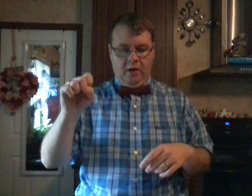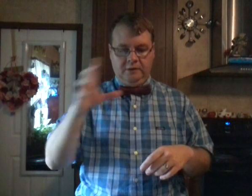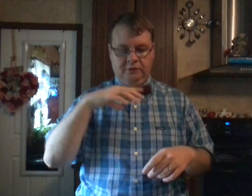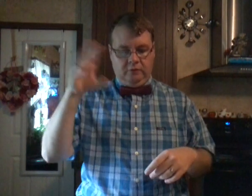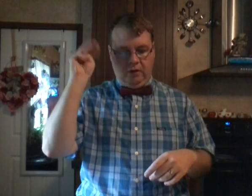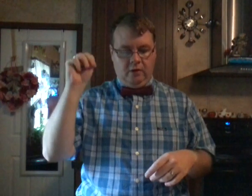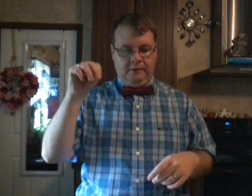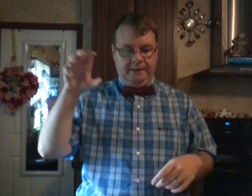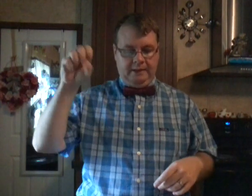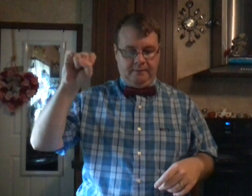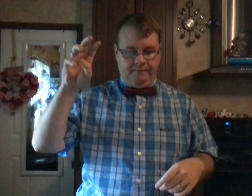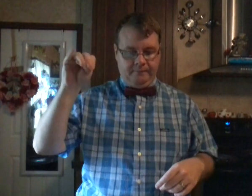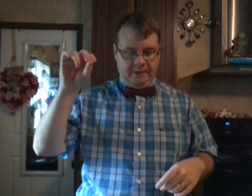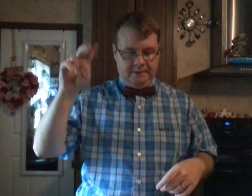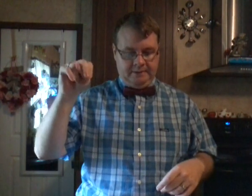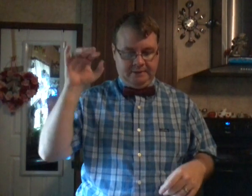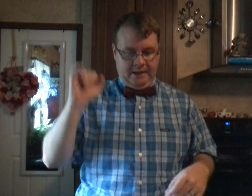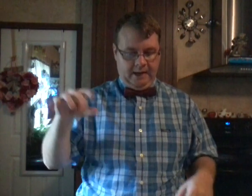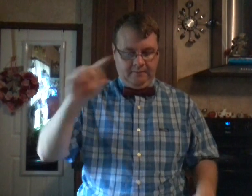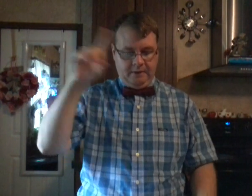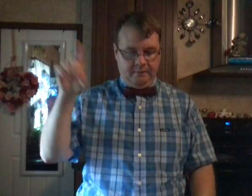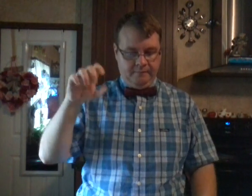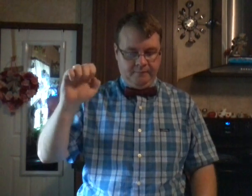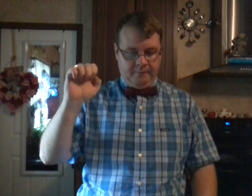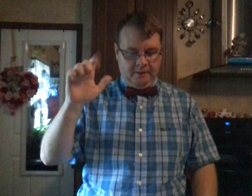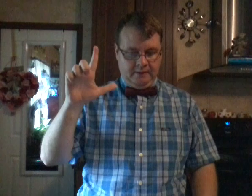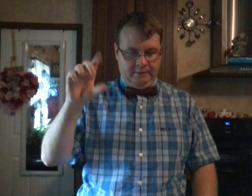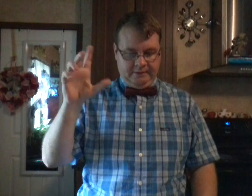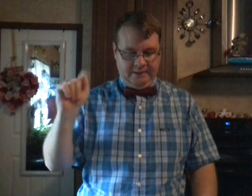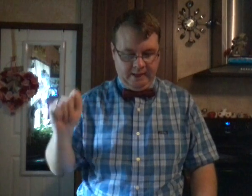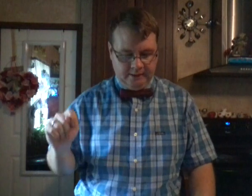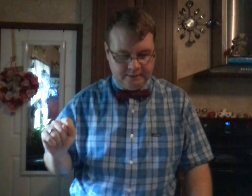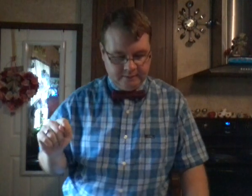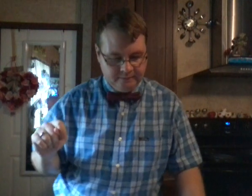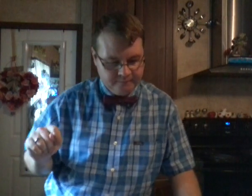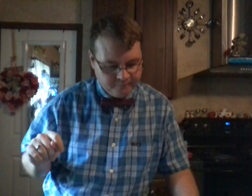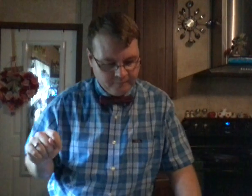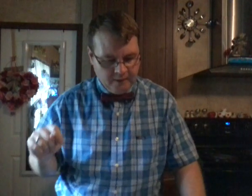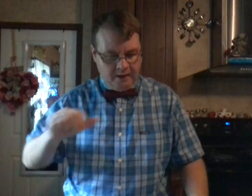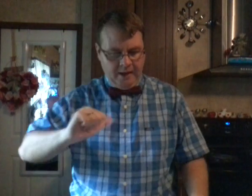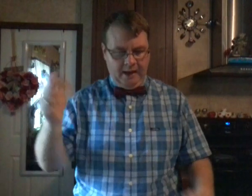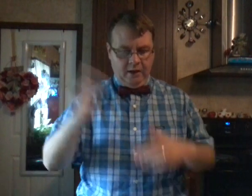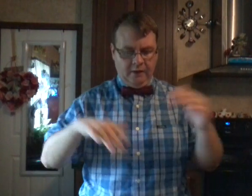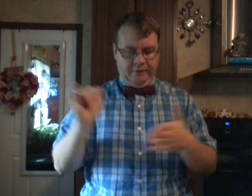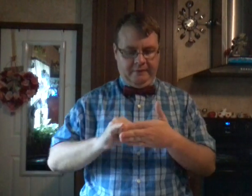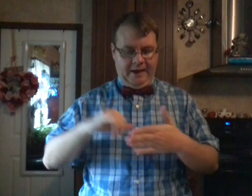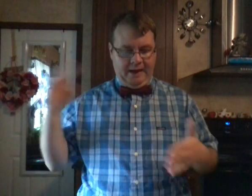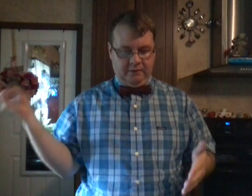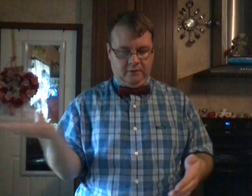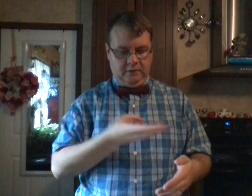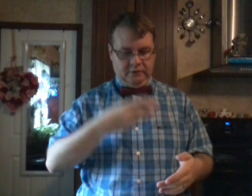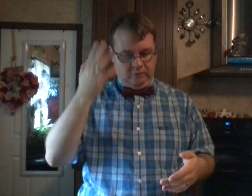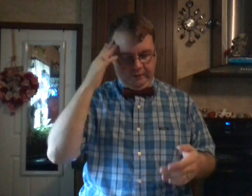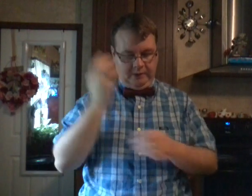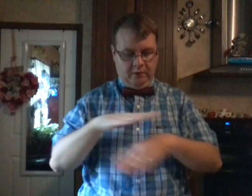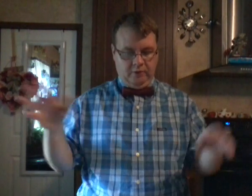also call him Simon the Zealot. And other than that also we know